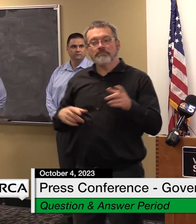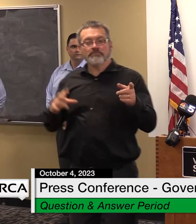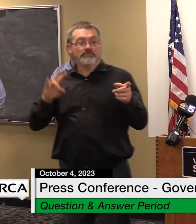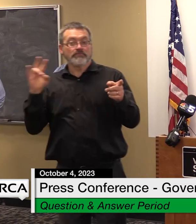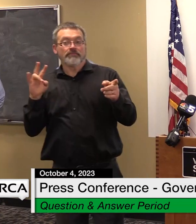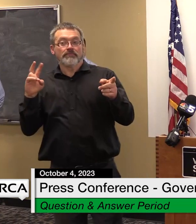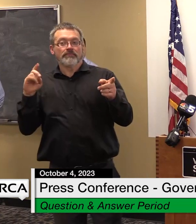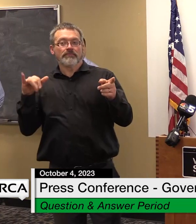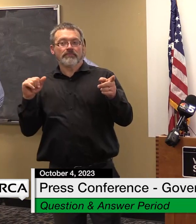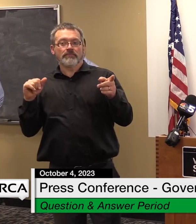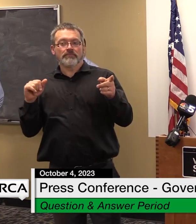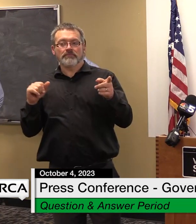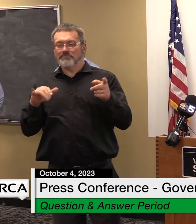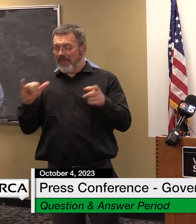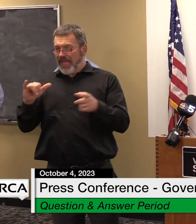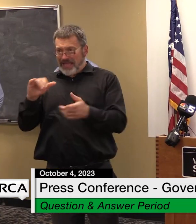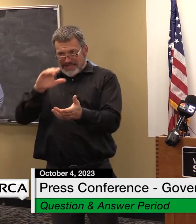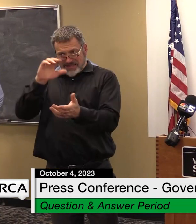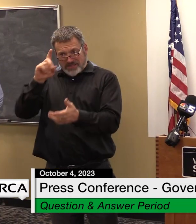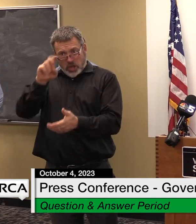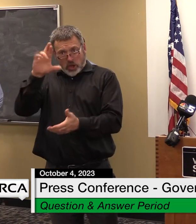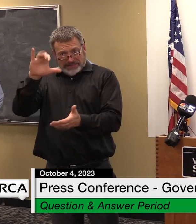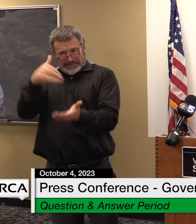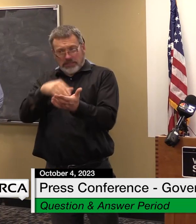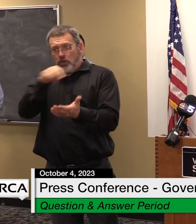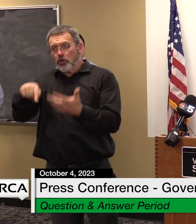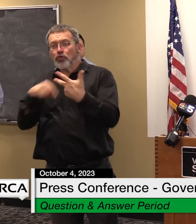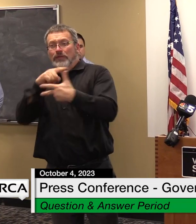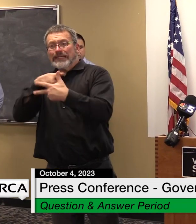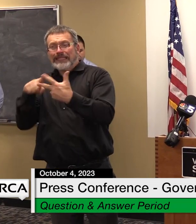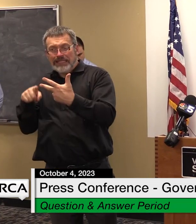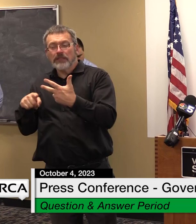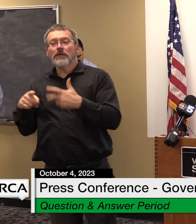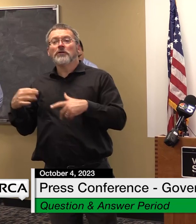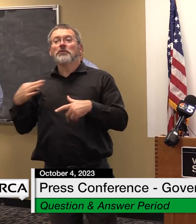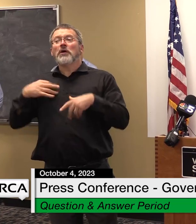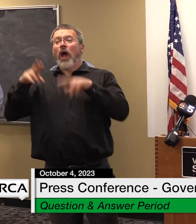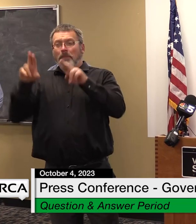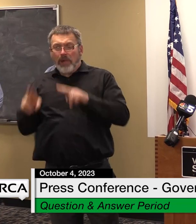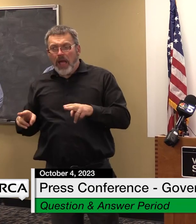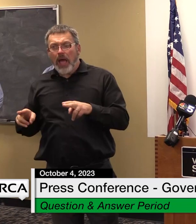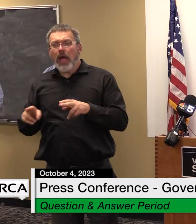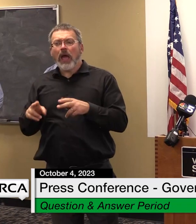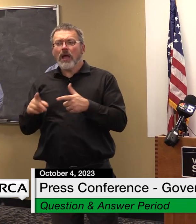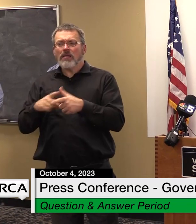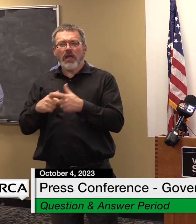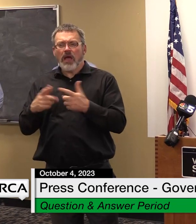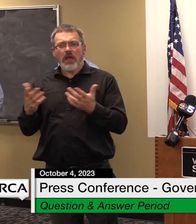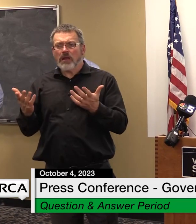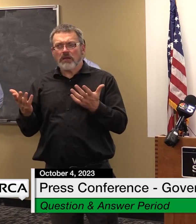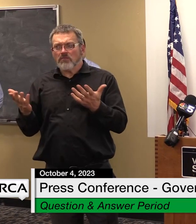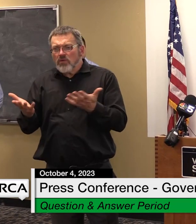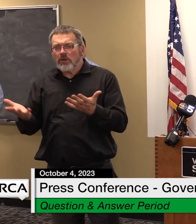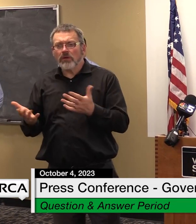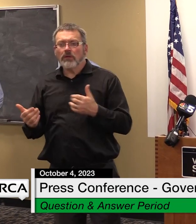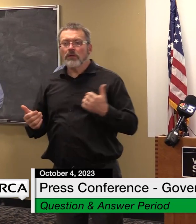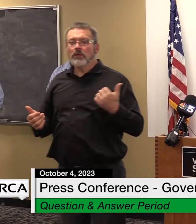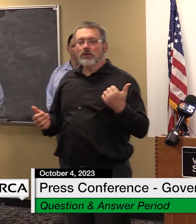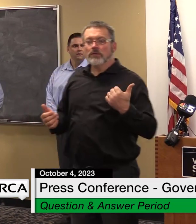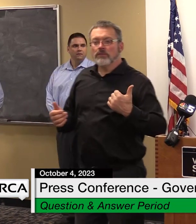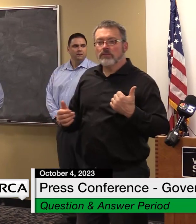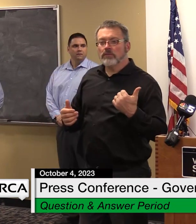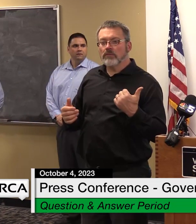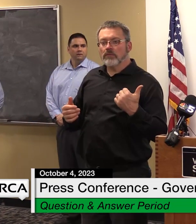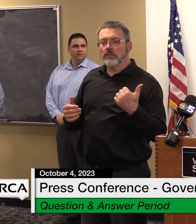after the application deadline is to help people with their applications yes, sir. Following that? That's a great question, because a lot of times